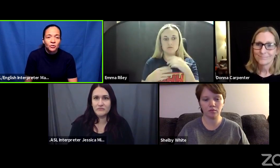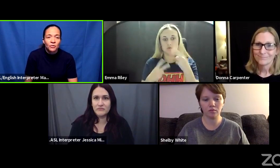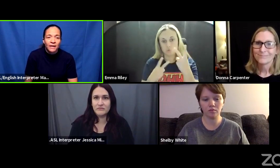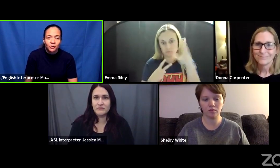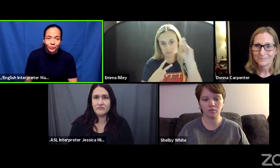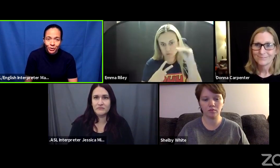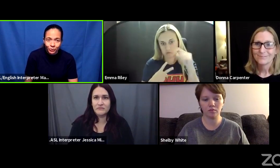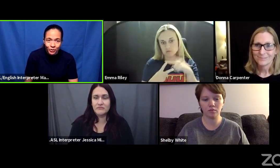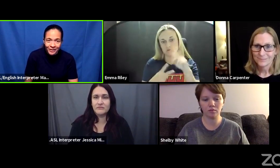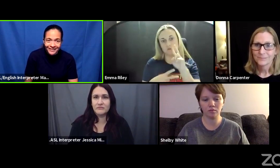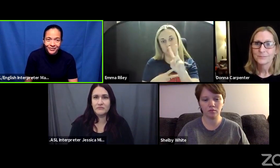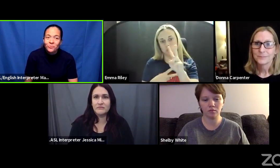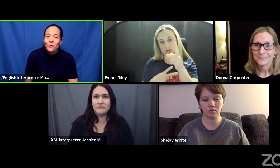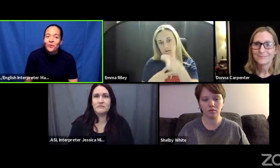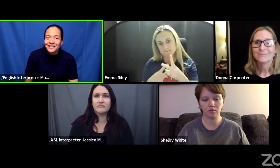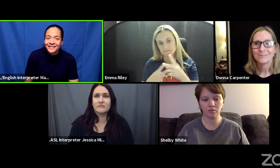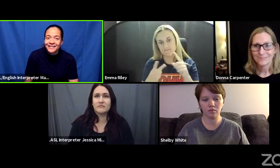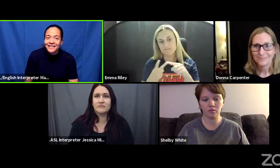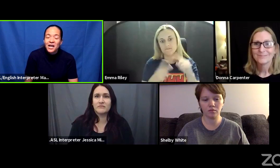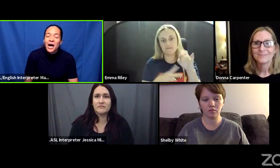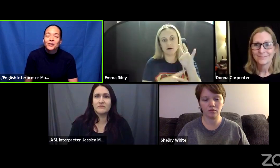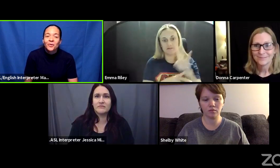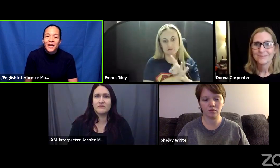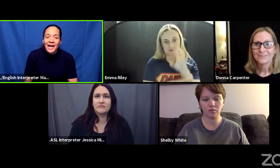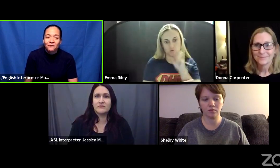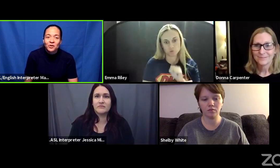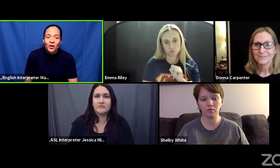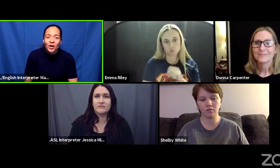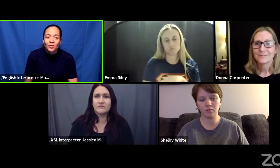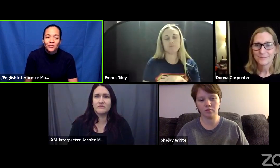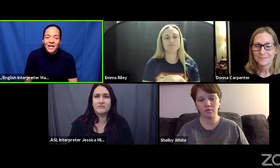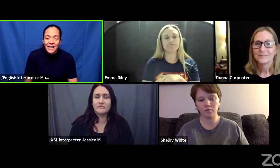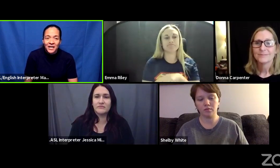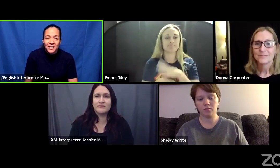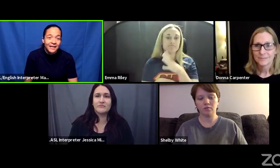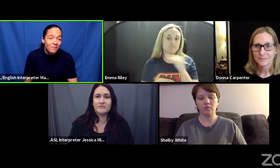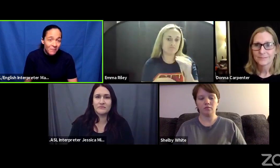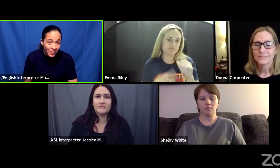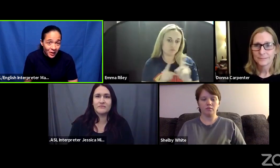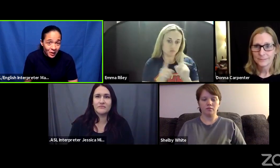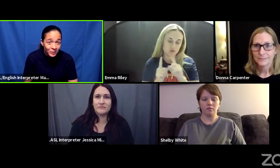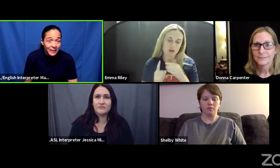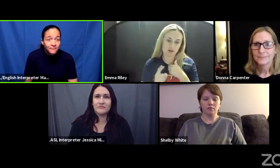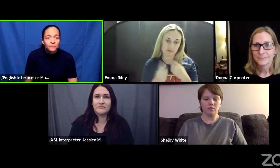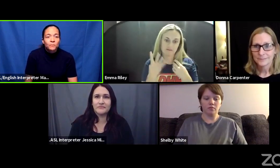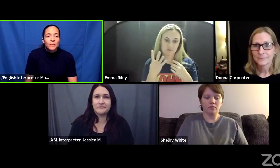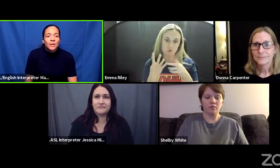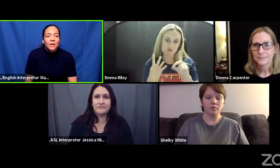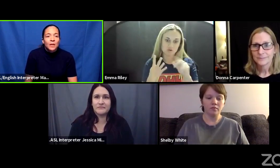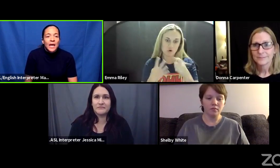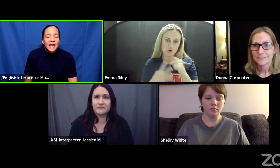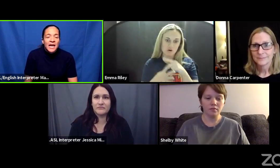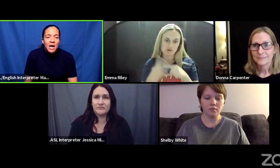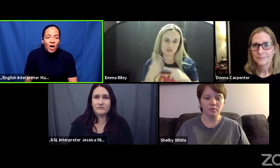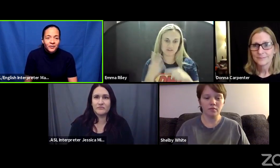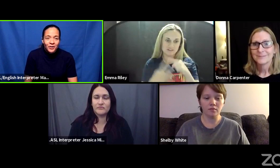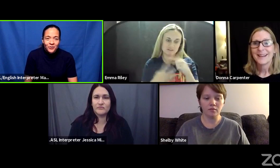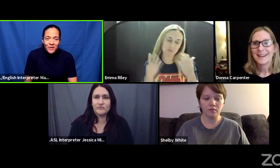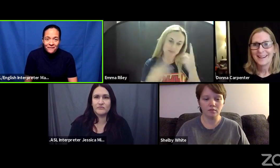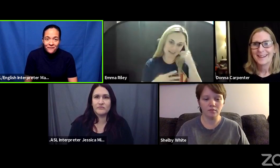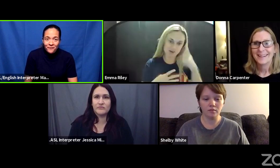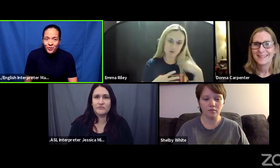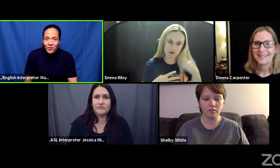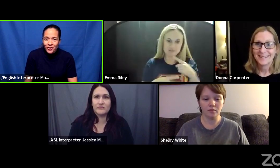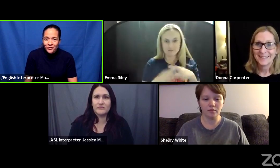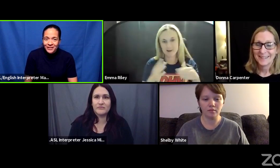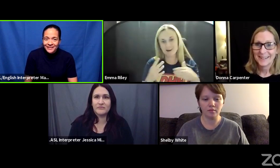age. I do have 2 children, 2 boys, a 2.5-year-old and a 7-month-old. And I also